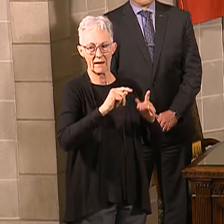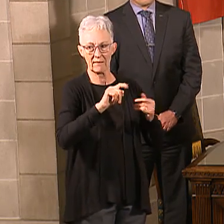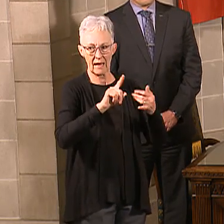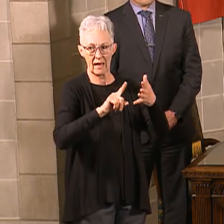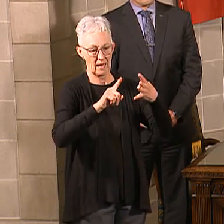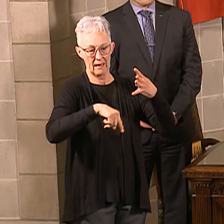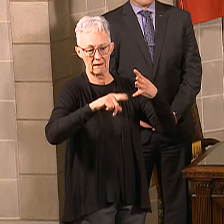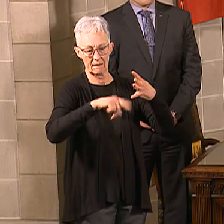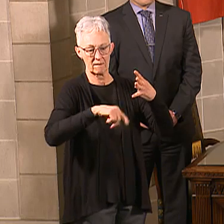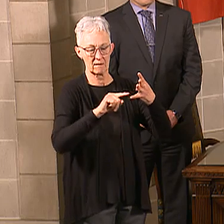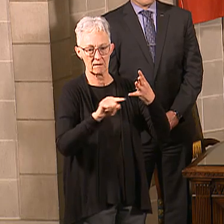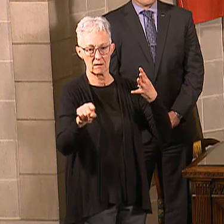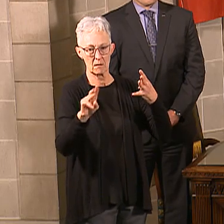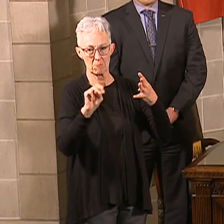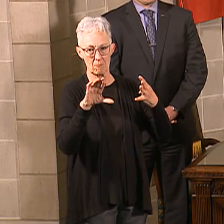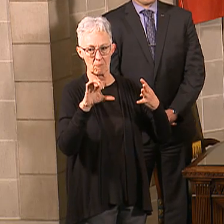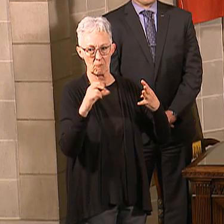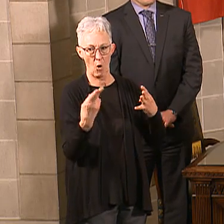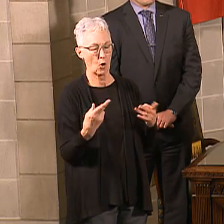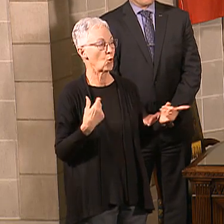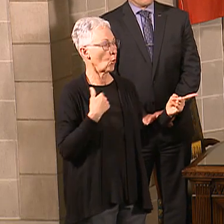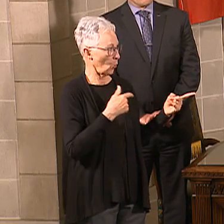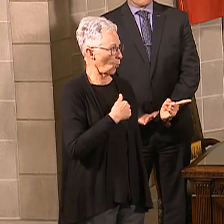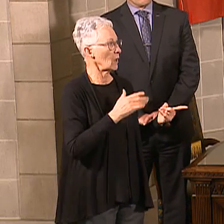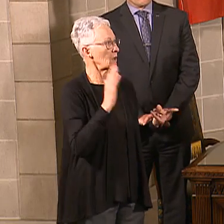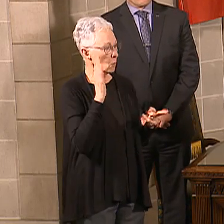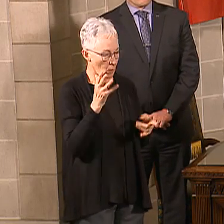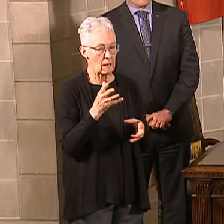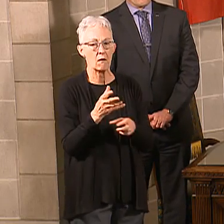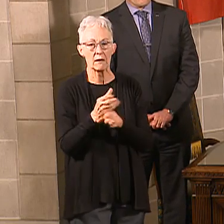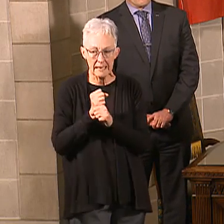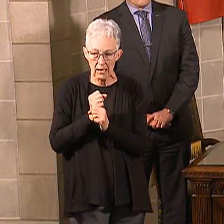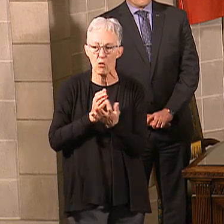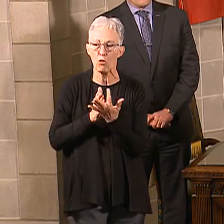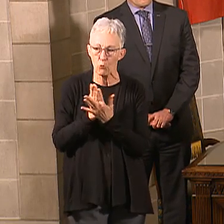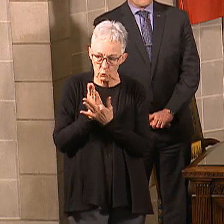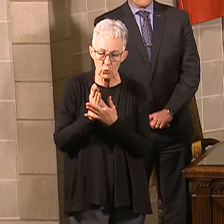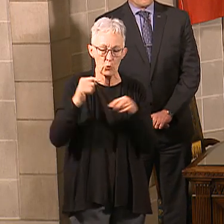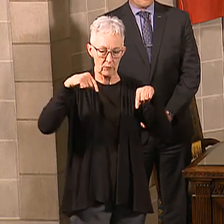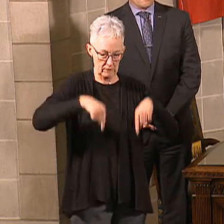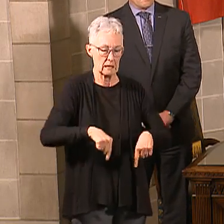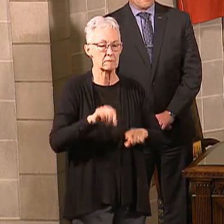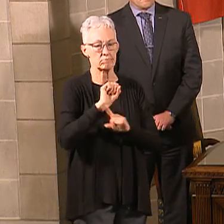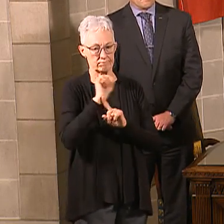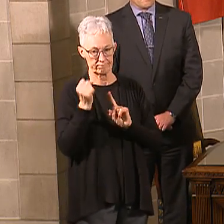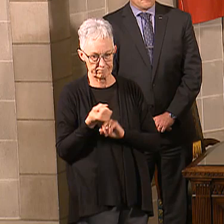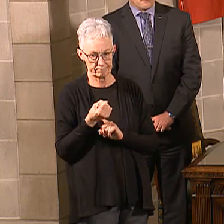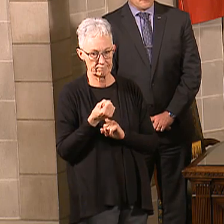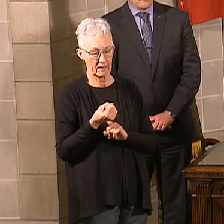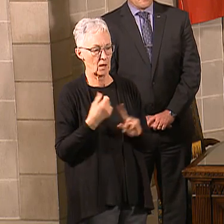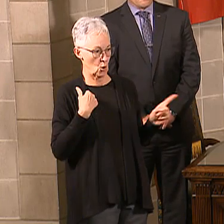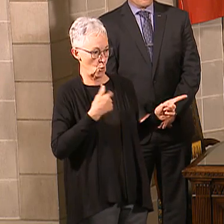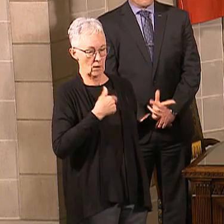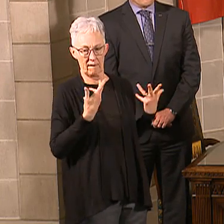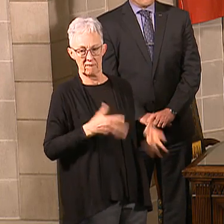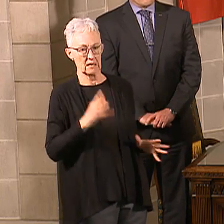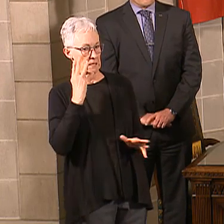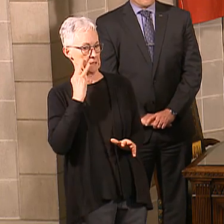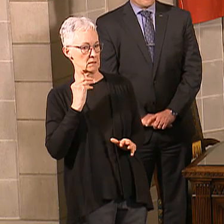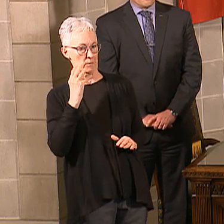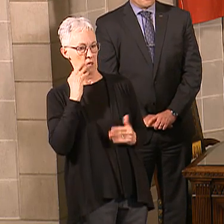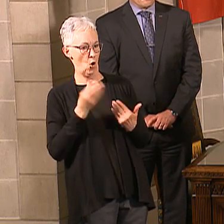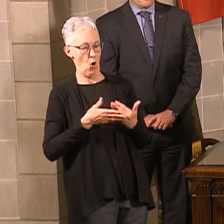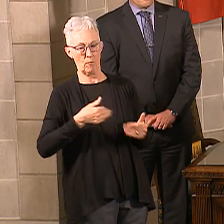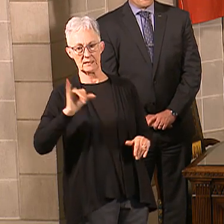through, folks, we will get through this. I have no doubt in my mind we will get through this. This nation went through this 100 years ago